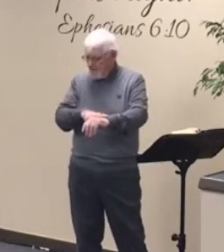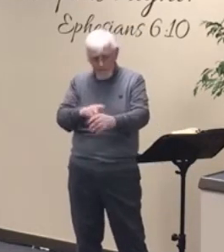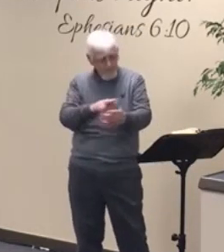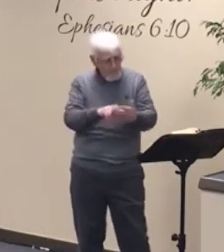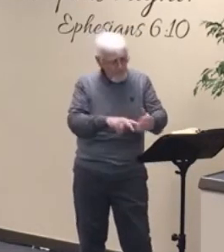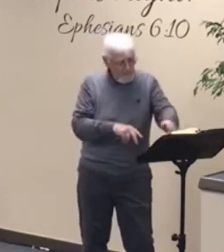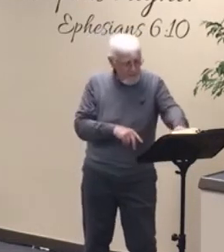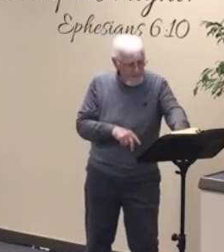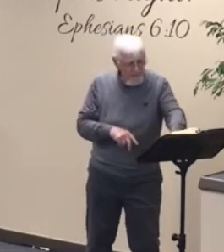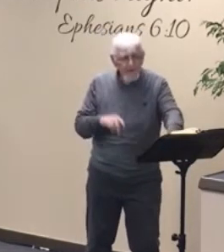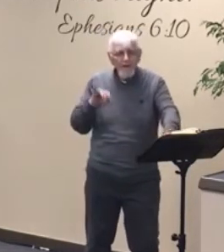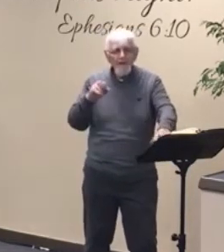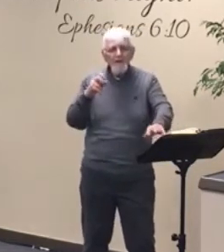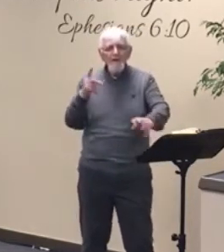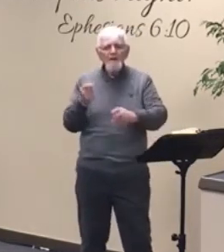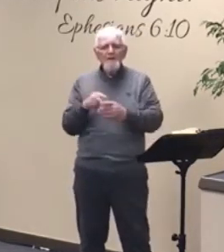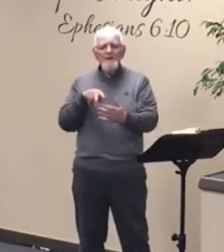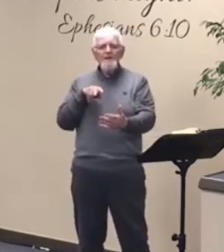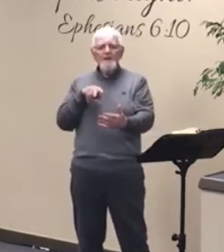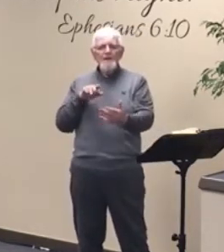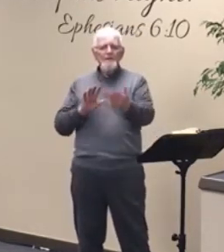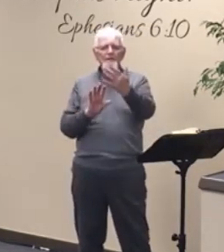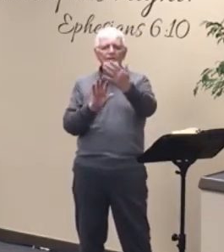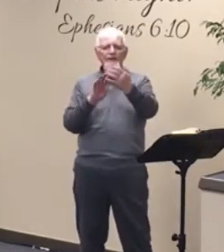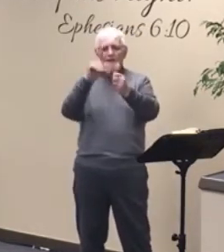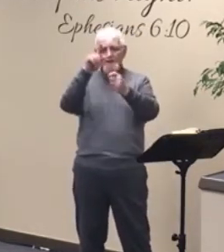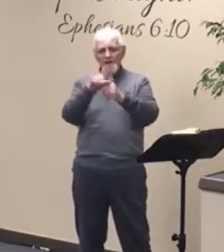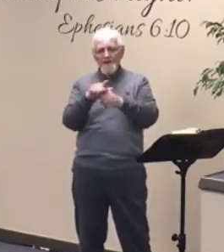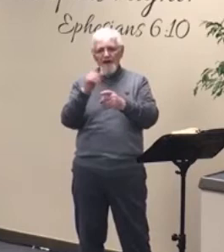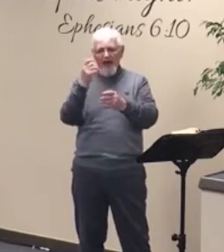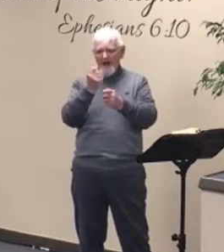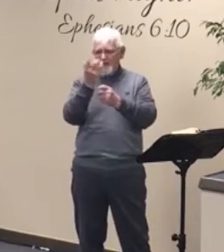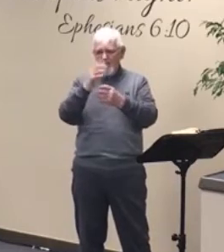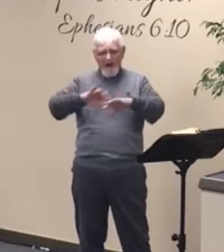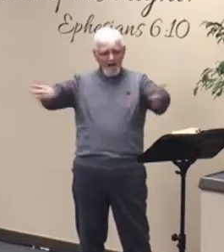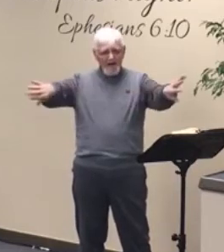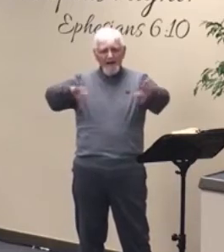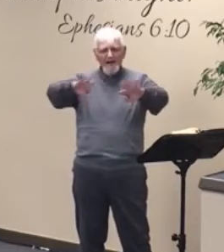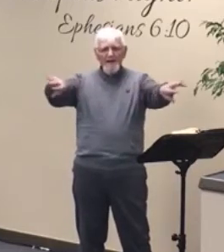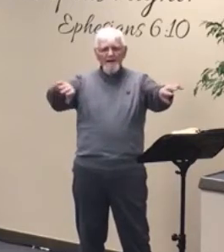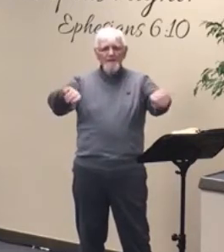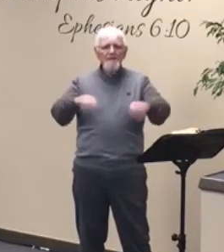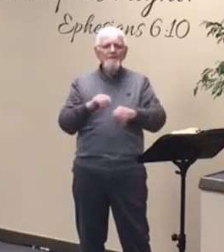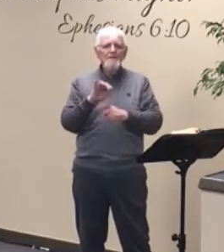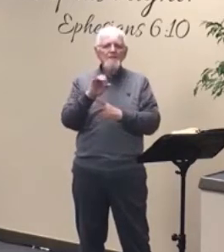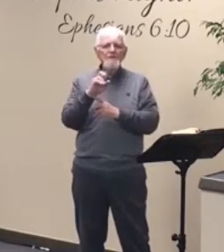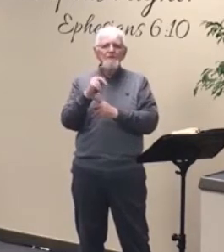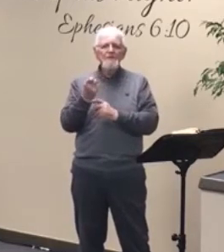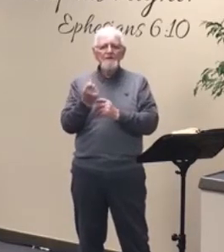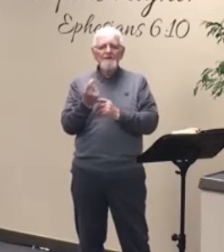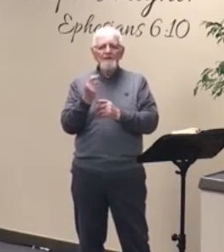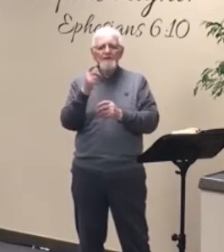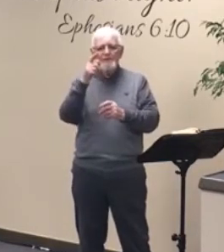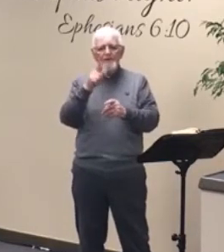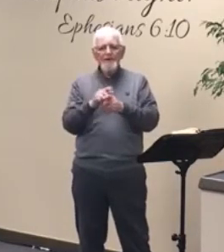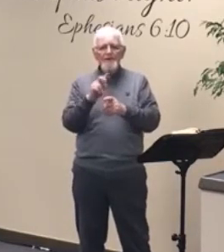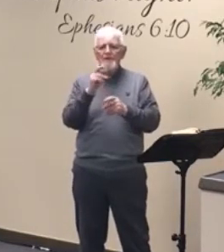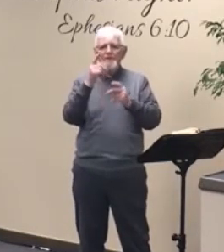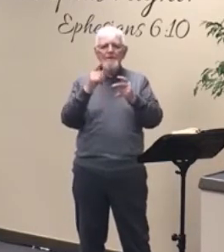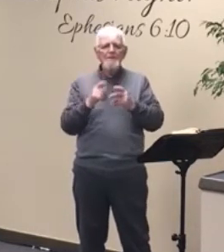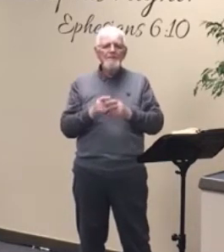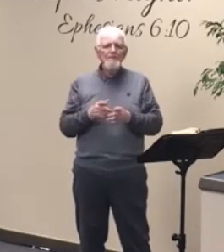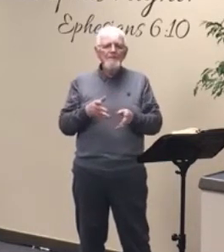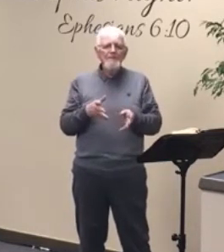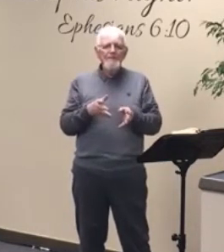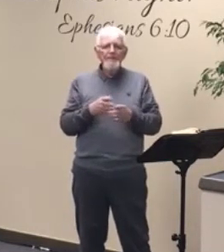And Joseph, the whole scene, standing there before his brethren, get every man out from me. It's Joseph, 11 brothers, and nobody's left.